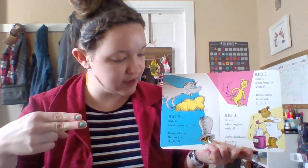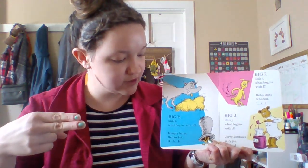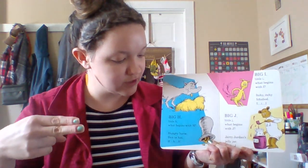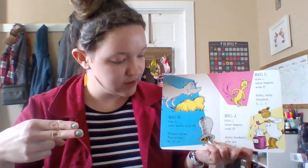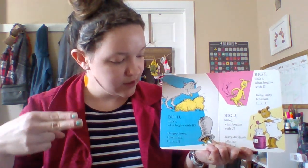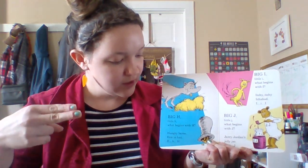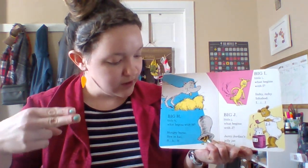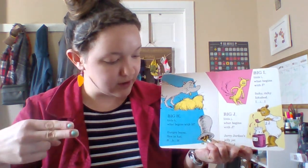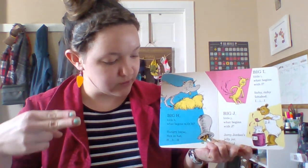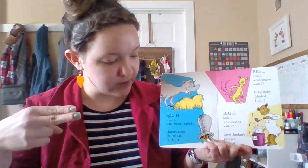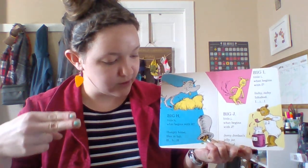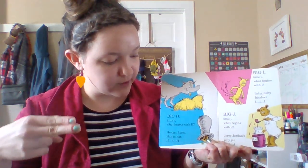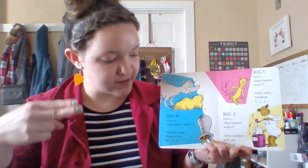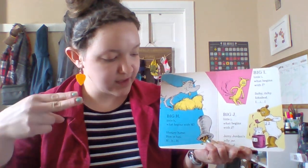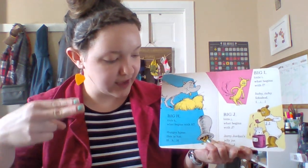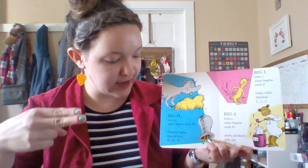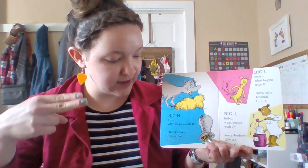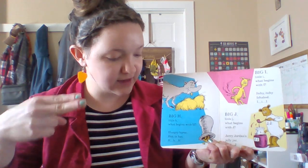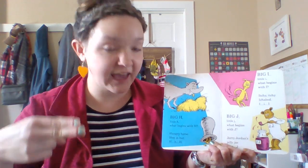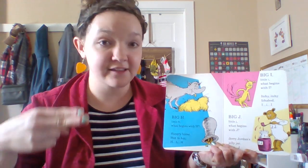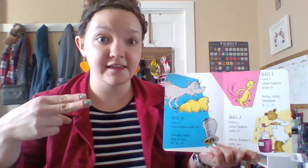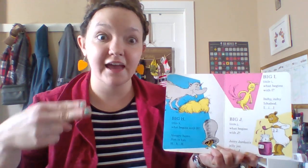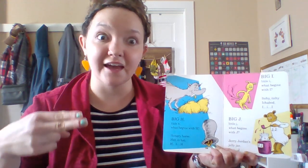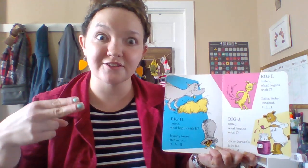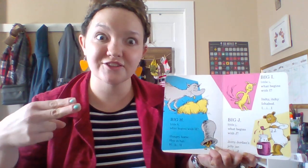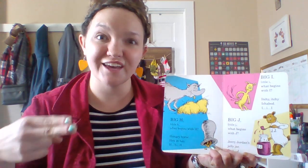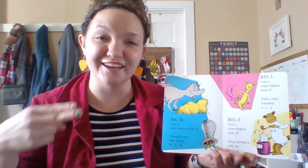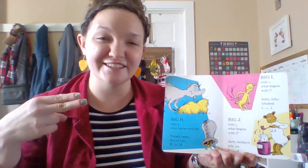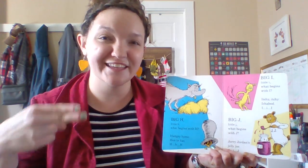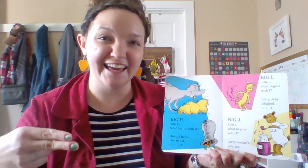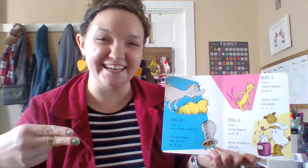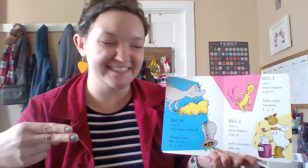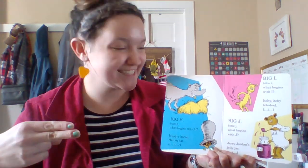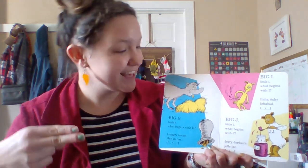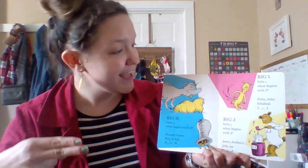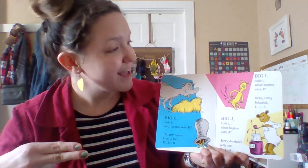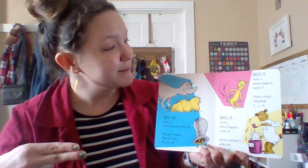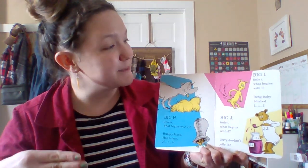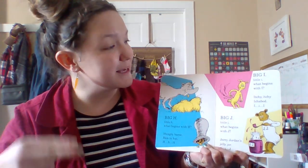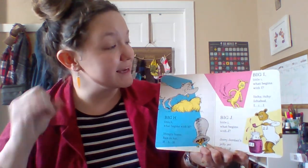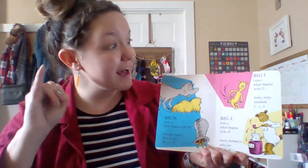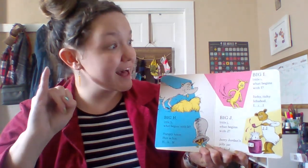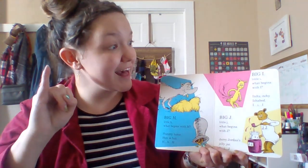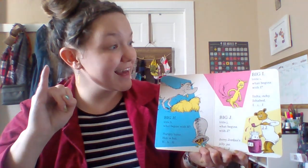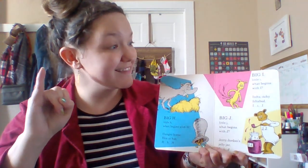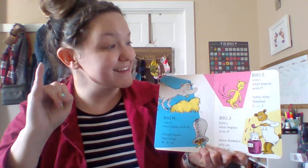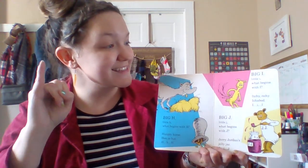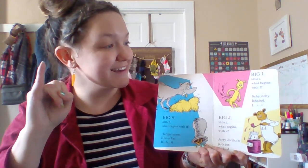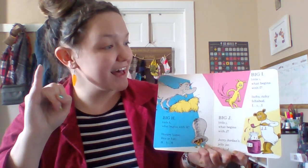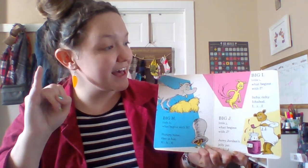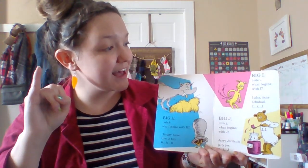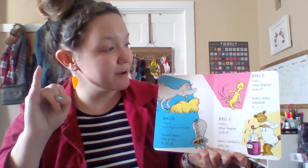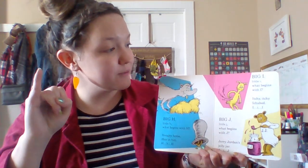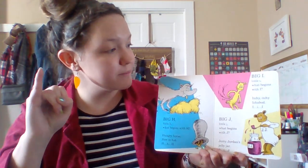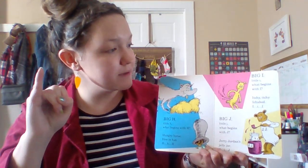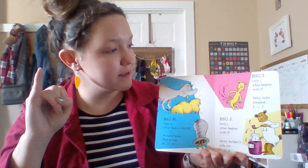H? Hungry horse, hen and hat, H, H, H. Big I, little I, what begins